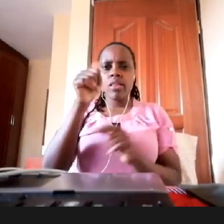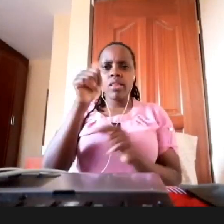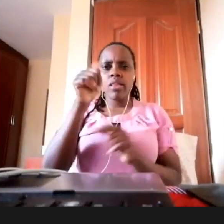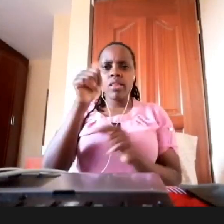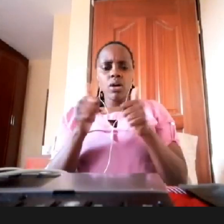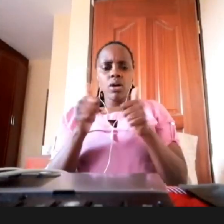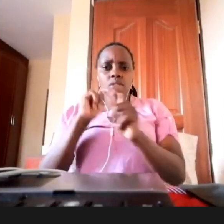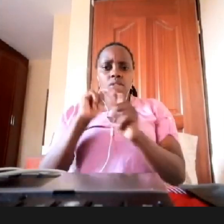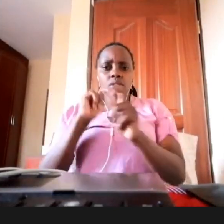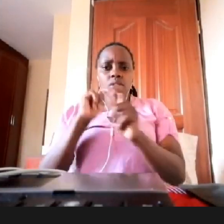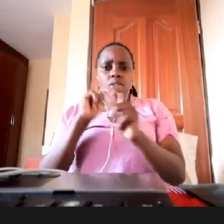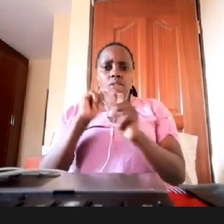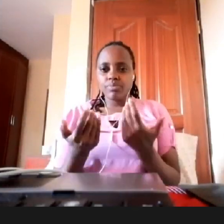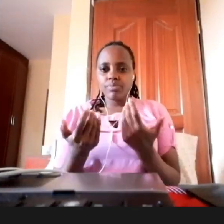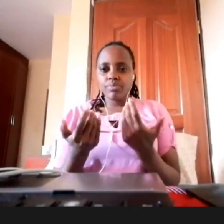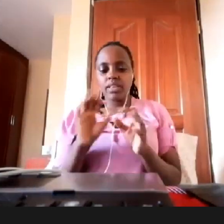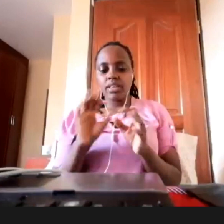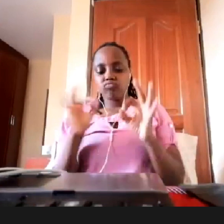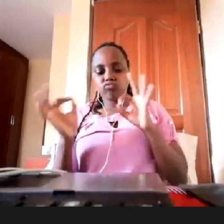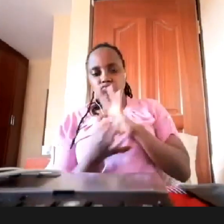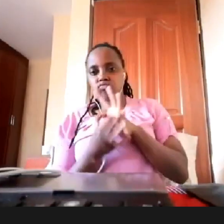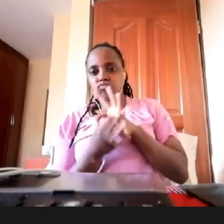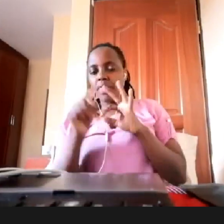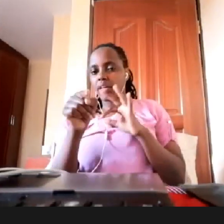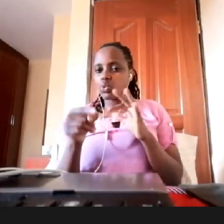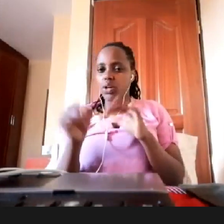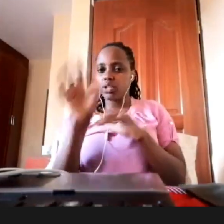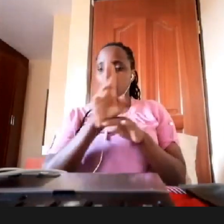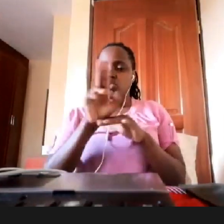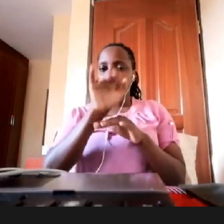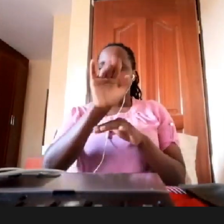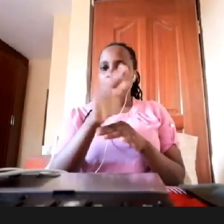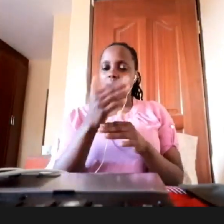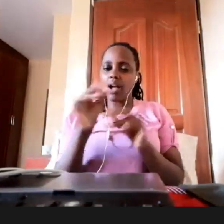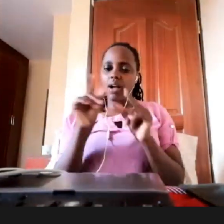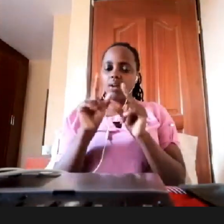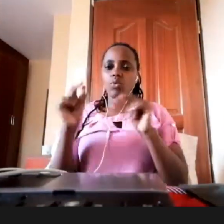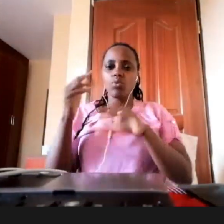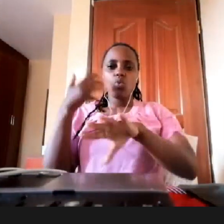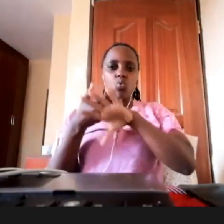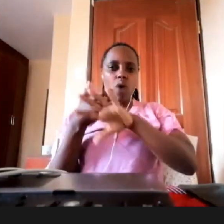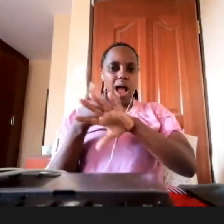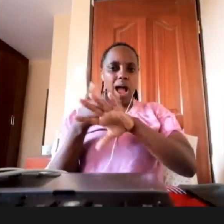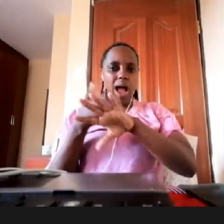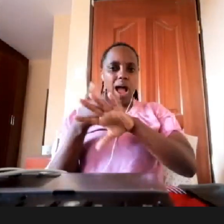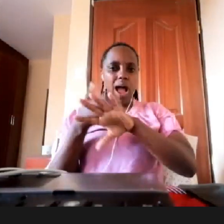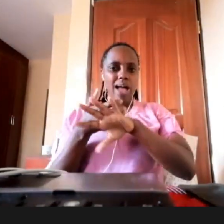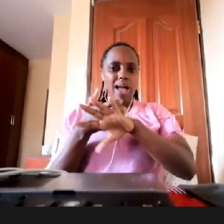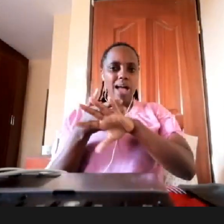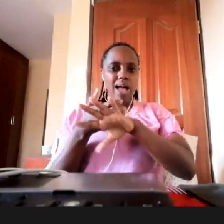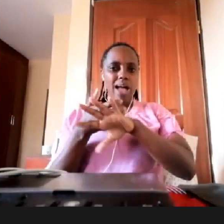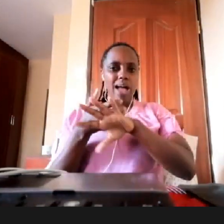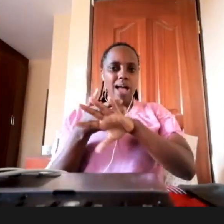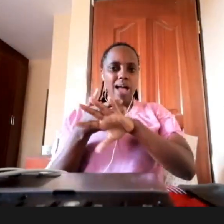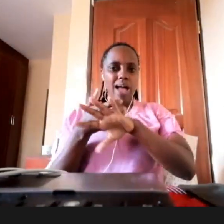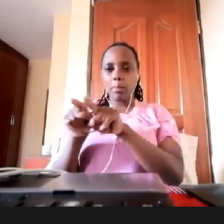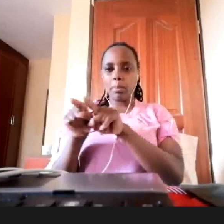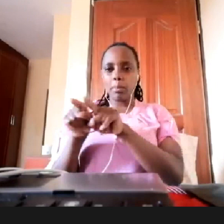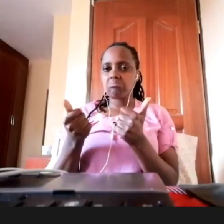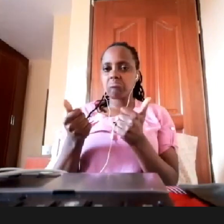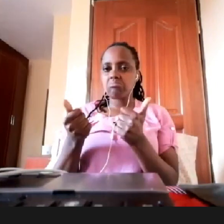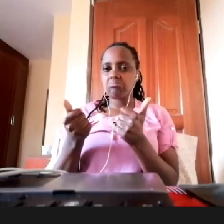for transcribers and translators to use their adult vocabulary, therefore diluting